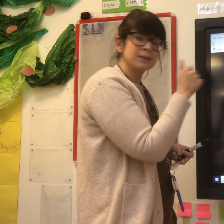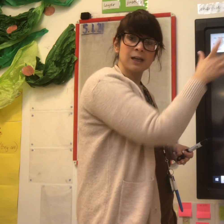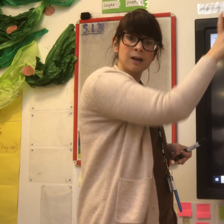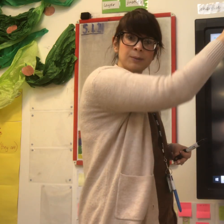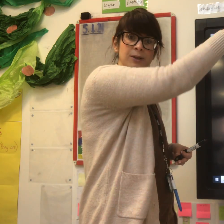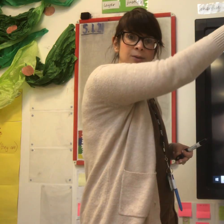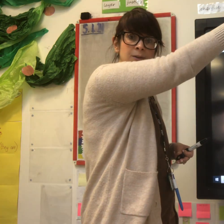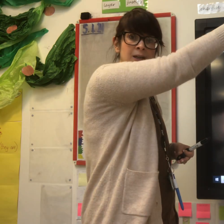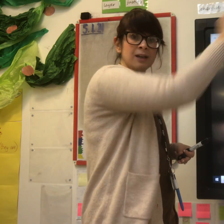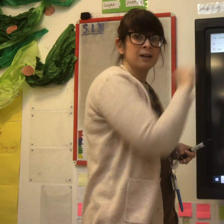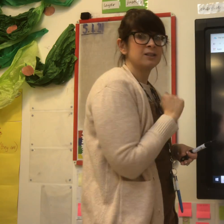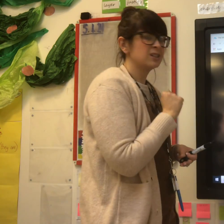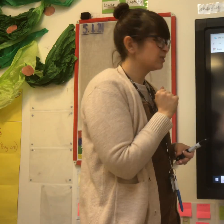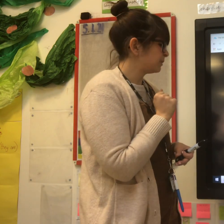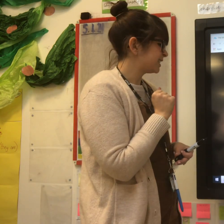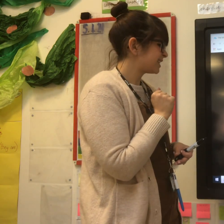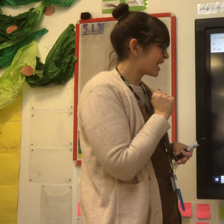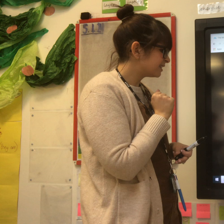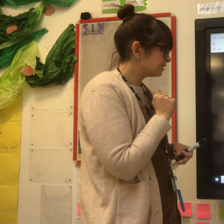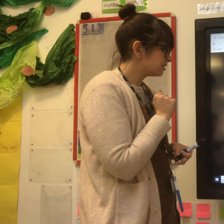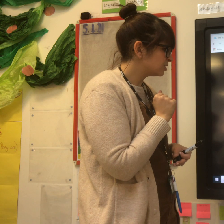losing her balloon. She looks a bit sad, doesn't she?